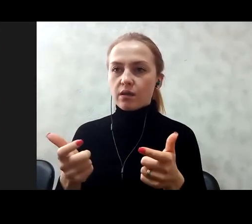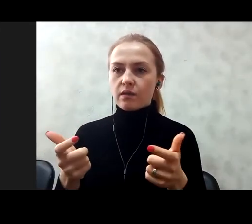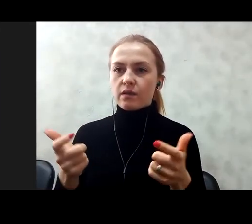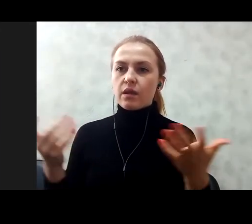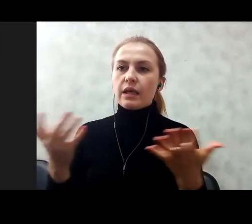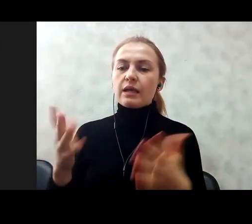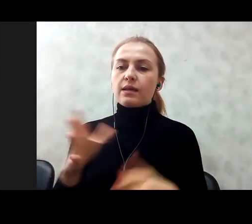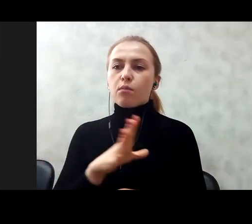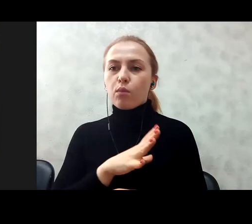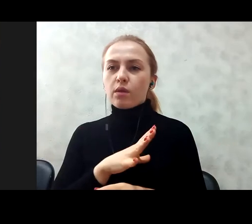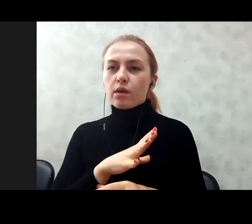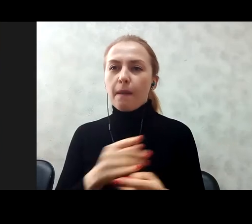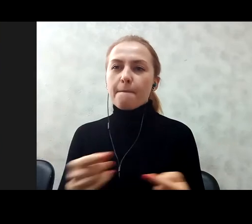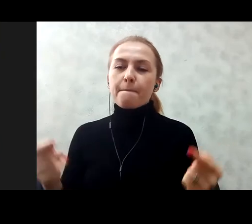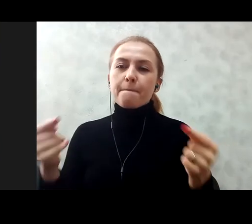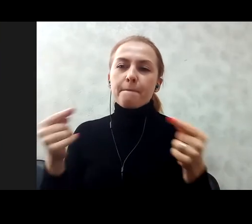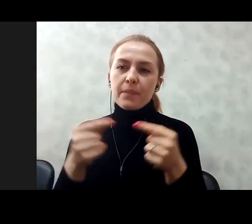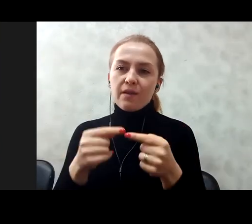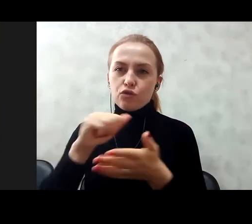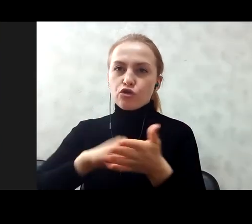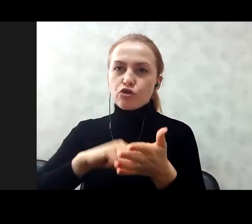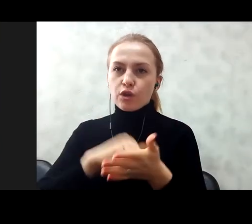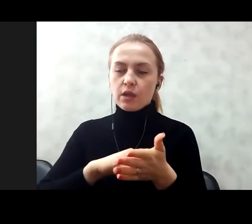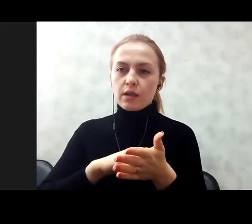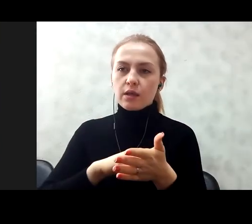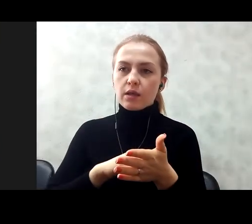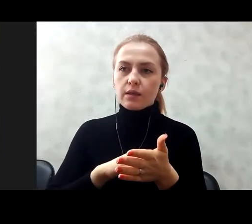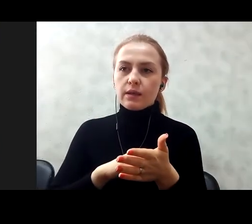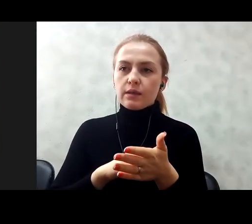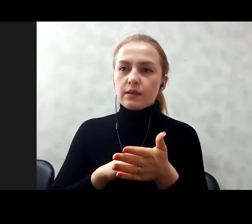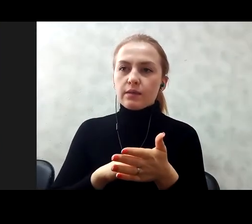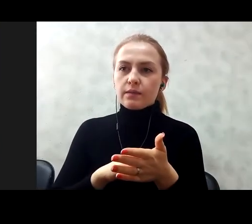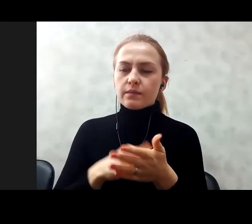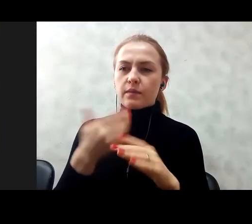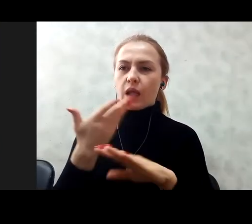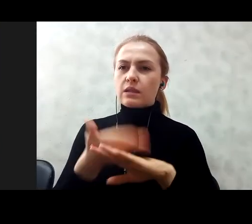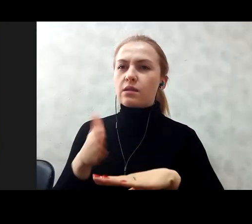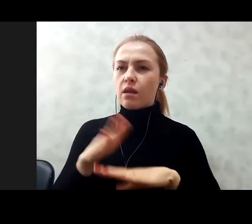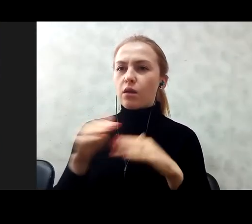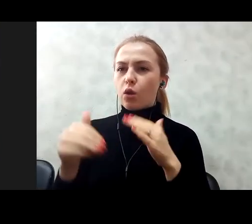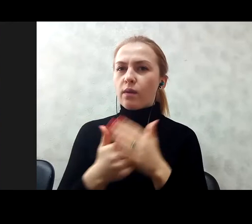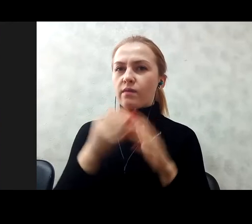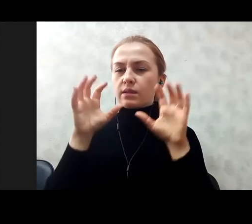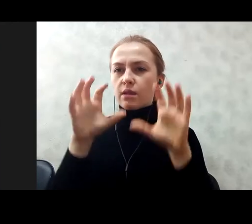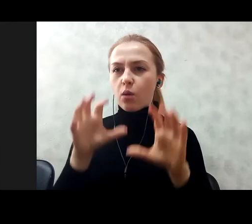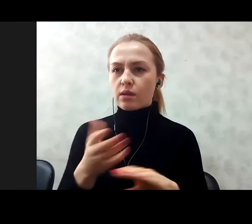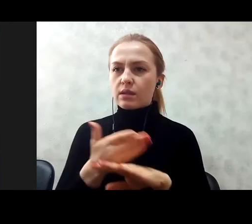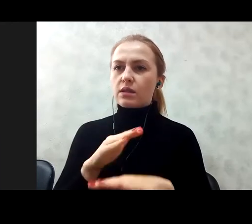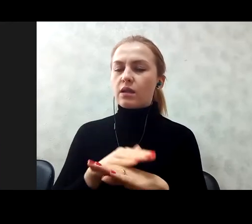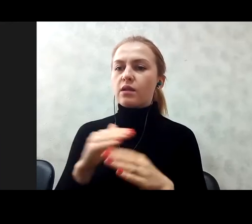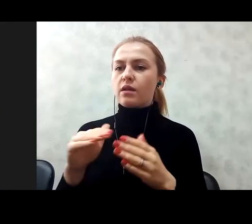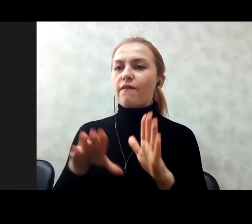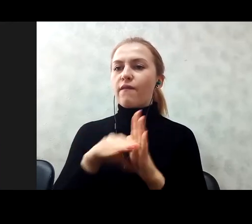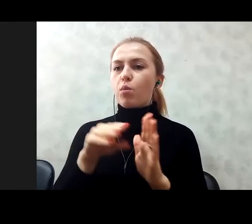very late before the elections, you will know. And the new legislation, the new